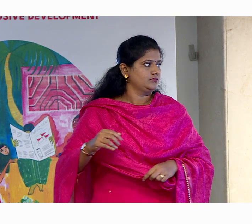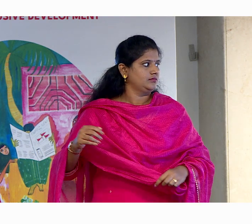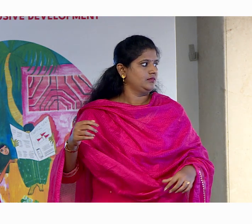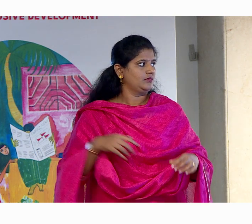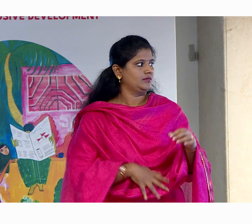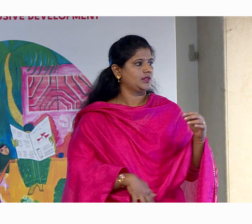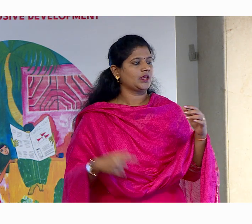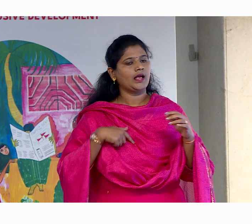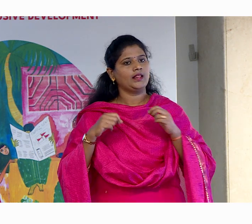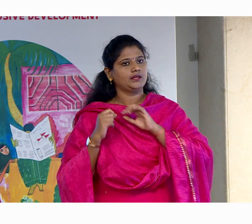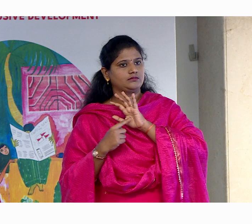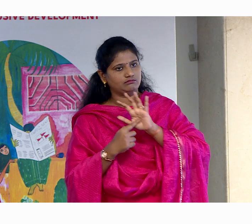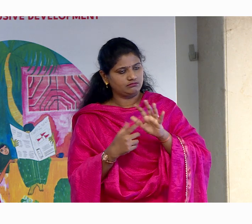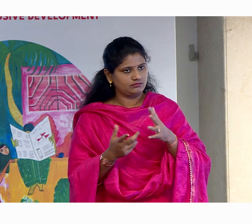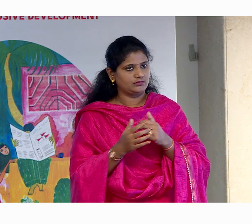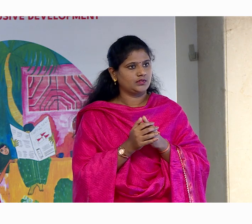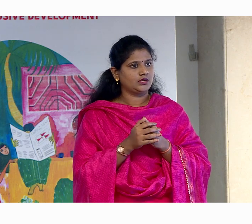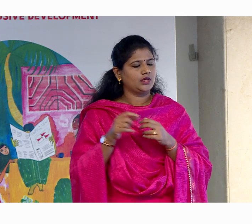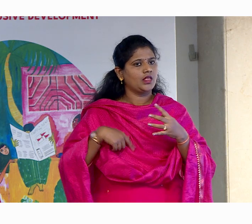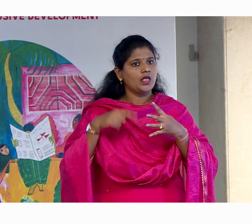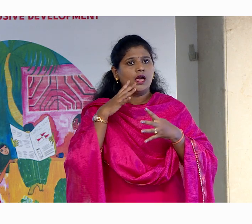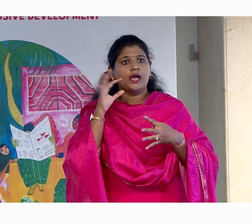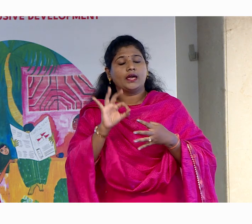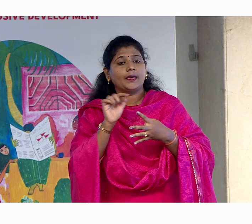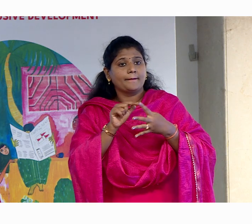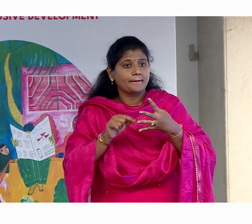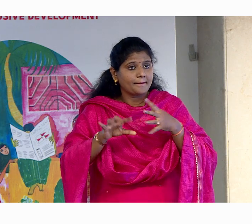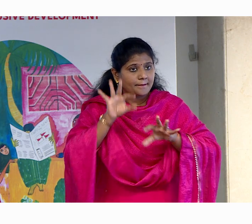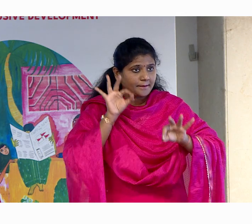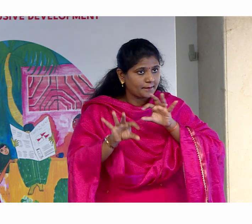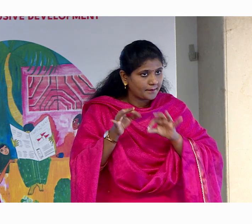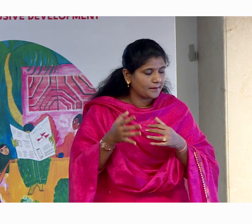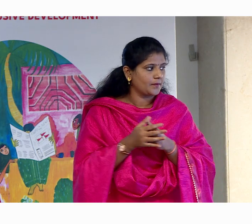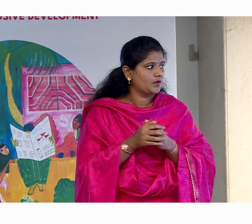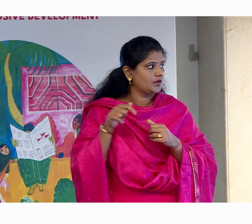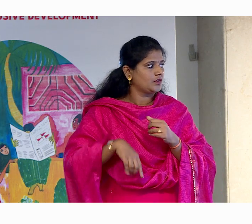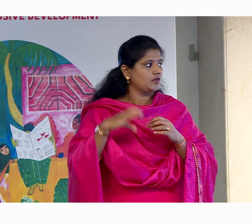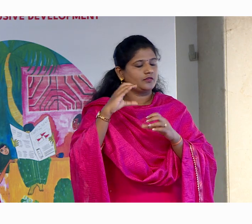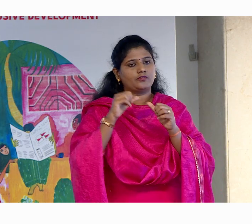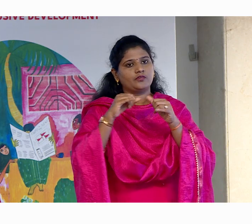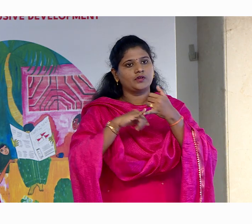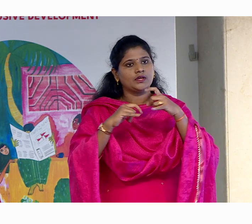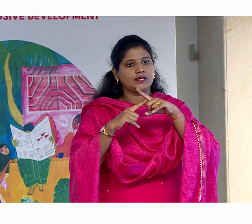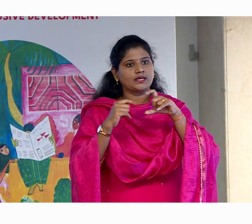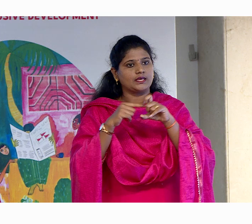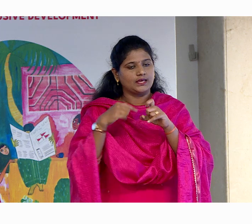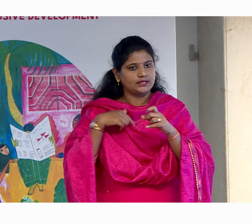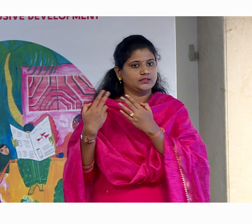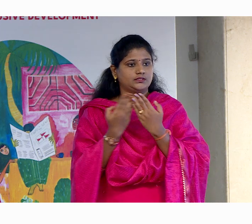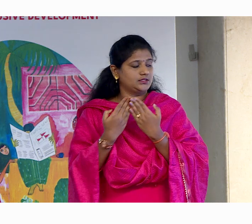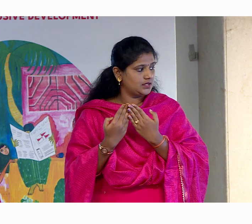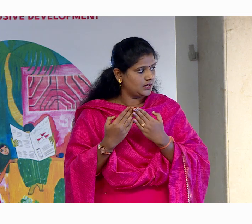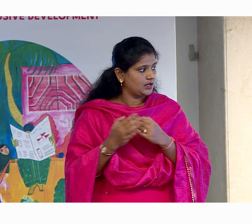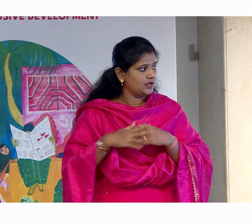When we do research, we obviously have preferences. We prefer to do ethnographic, case study, and action-focused